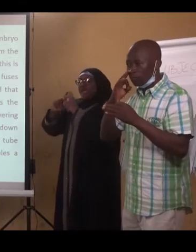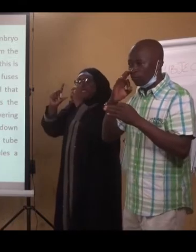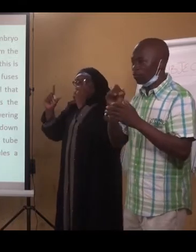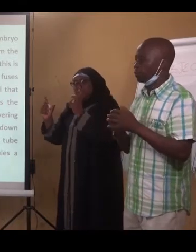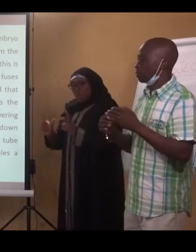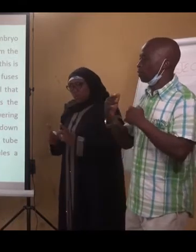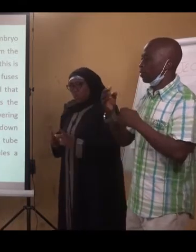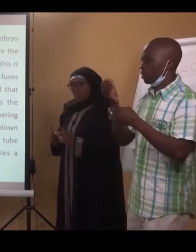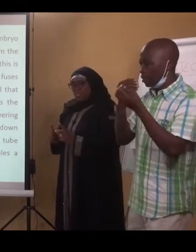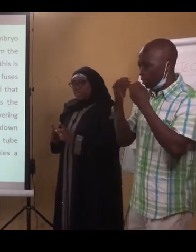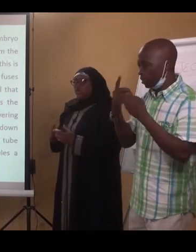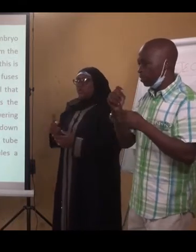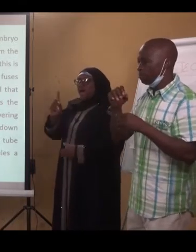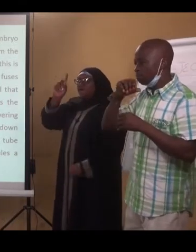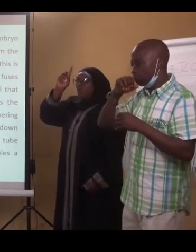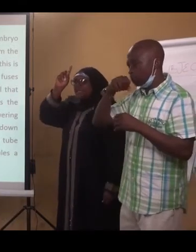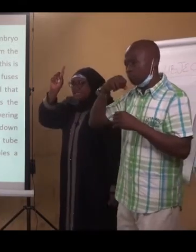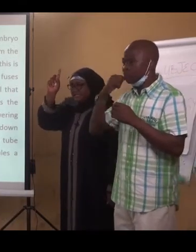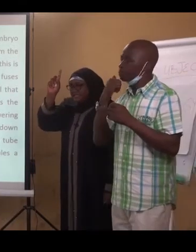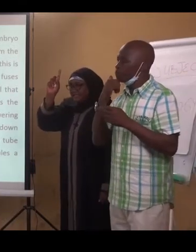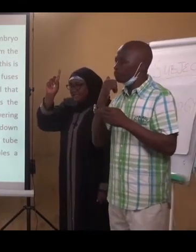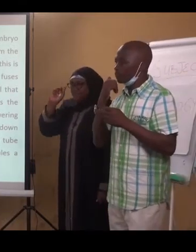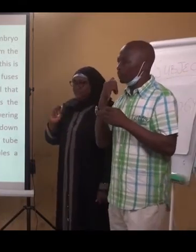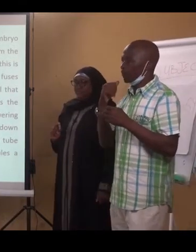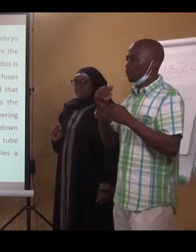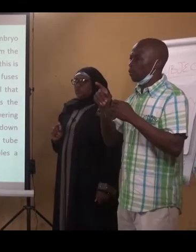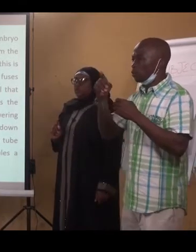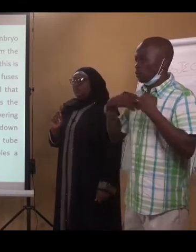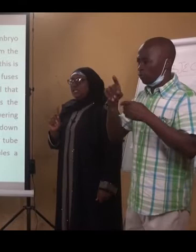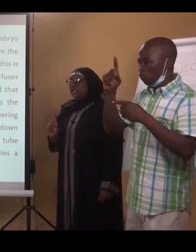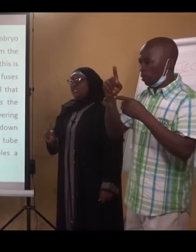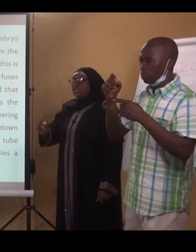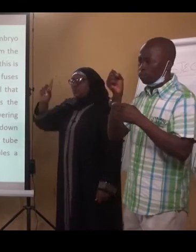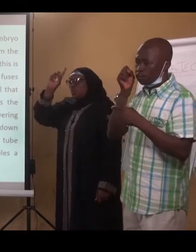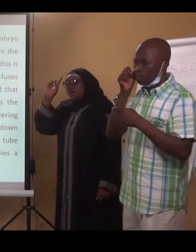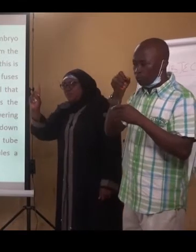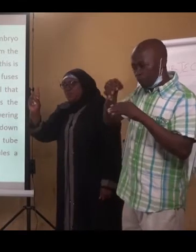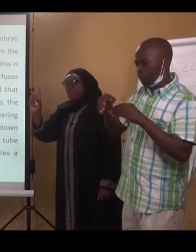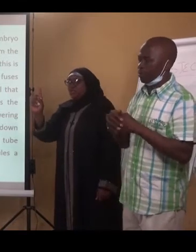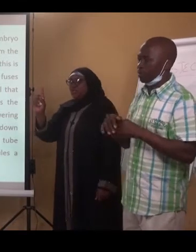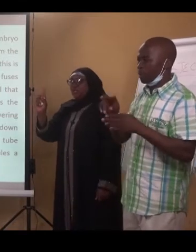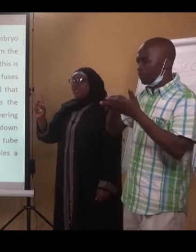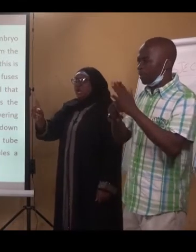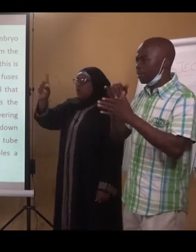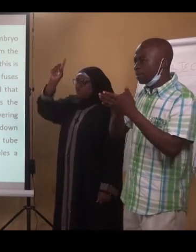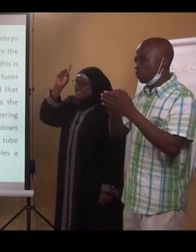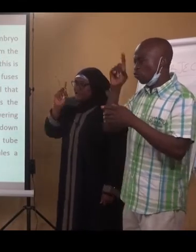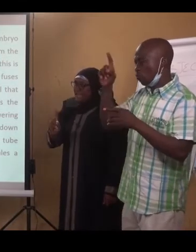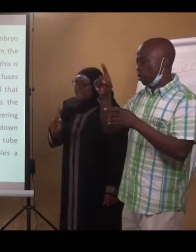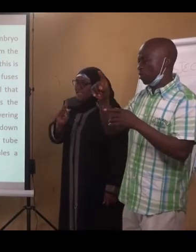eating the mango, you have one seed inside. So meaning it is one pollen tube that will fertilize that